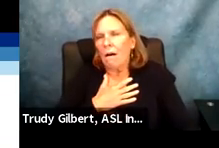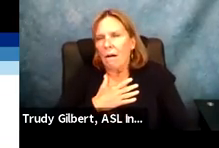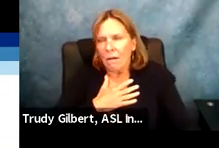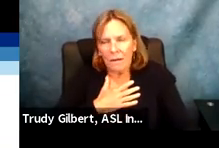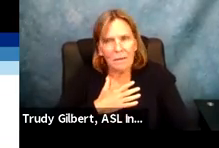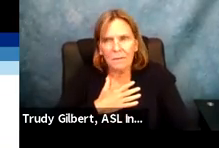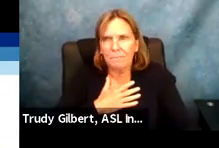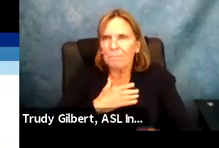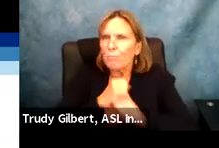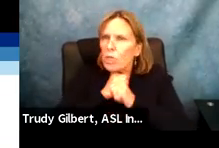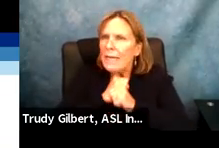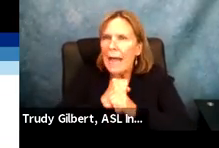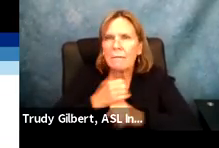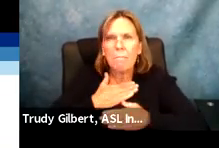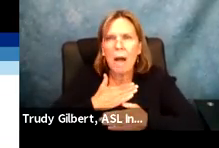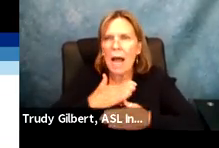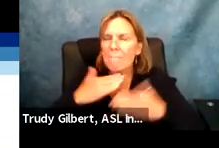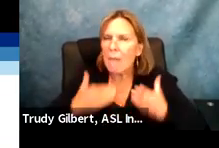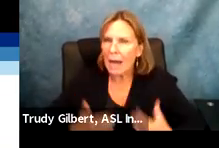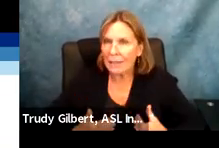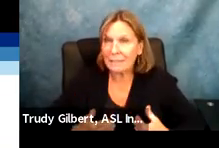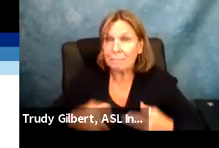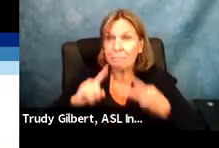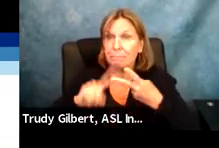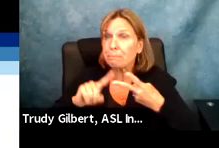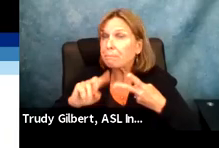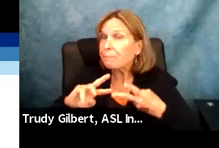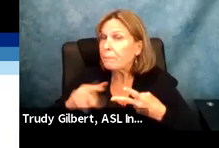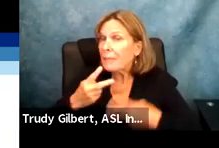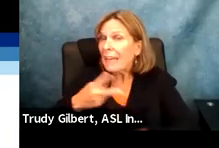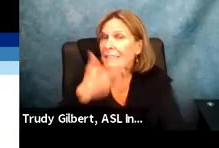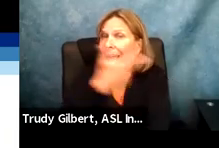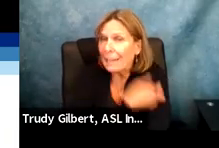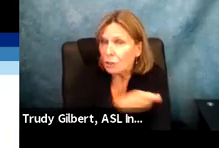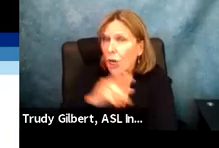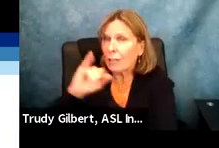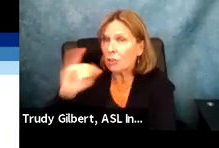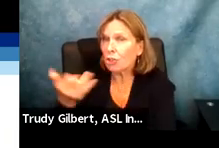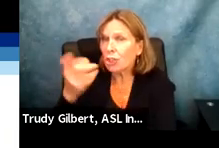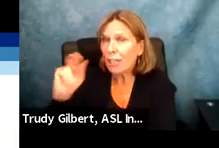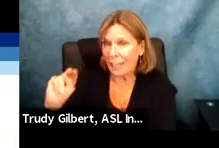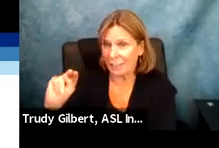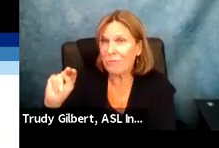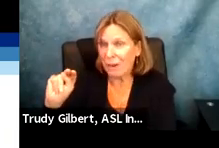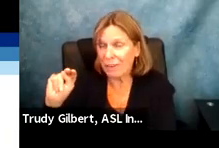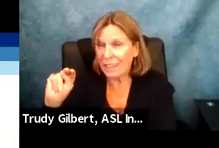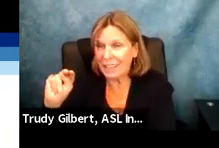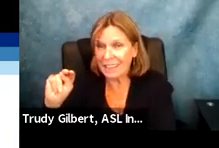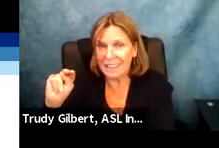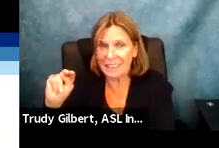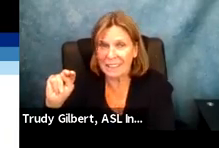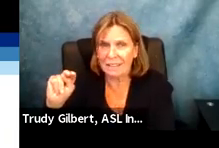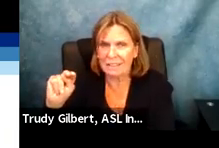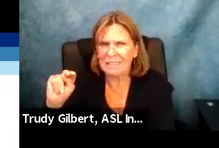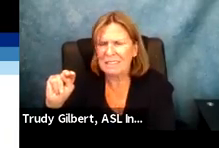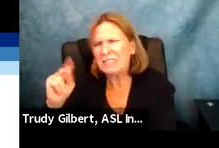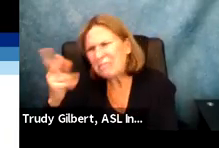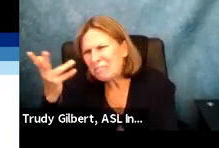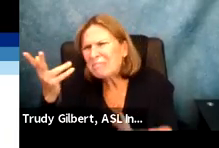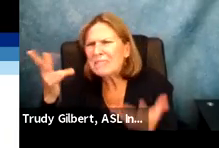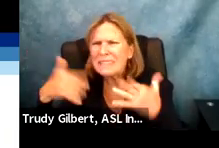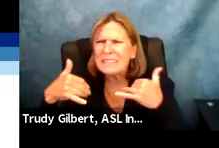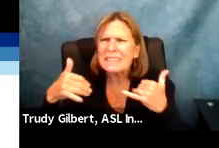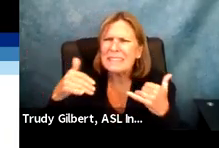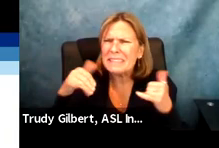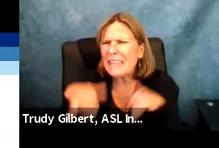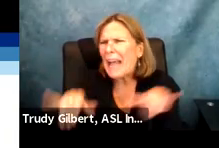my body. And then I got my second shot in January and had the expected, many people